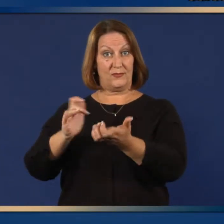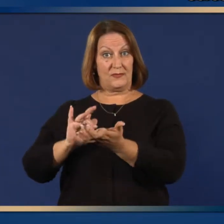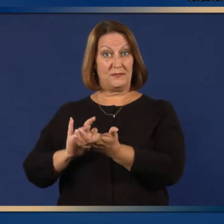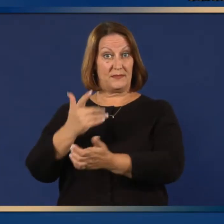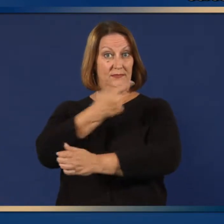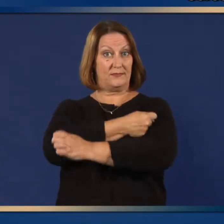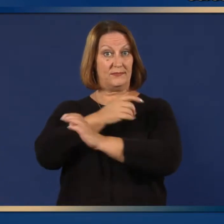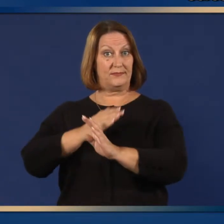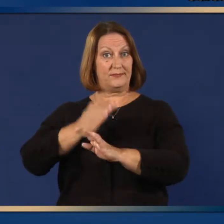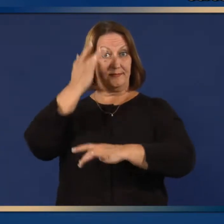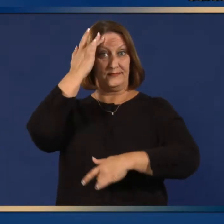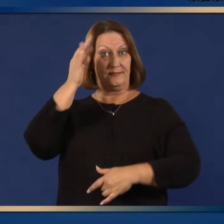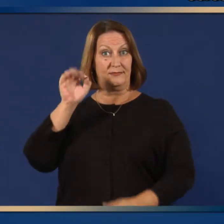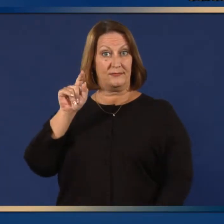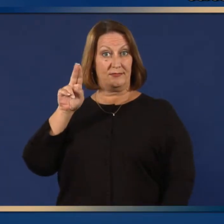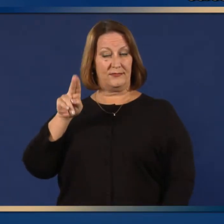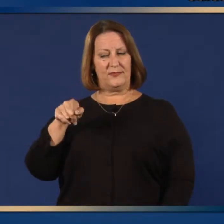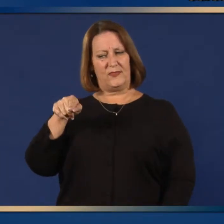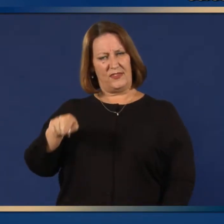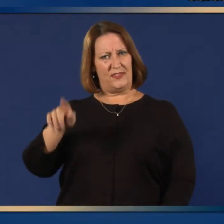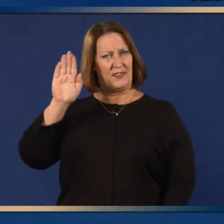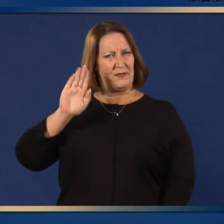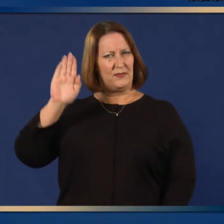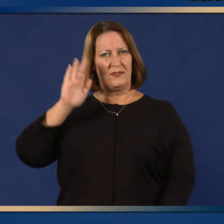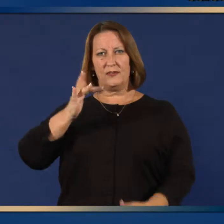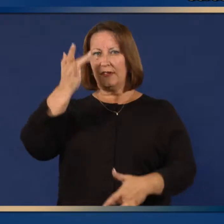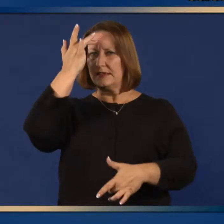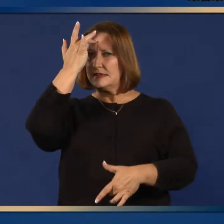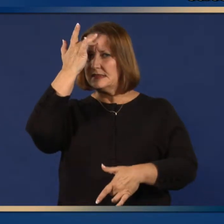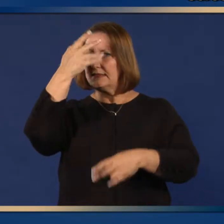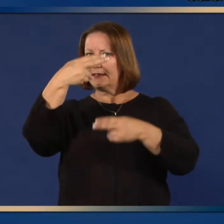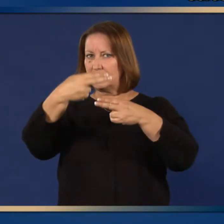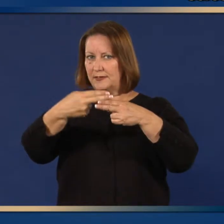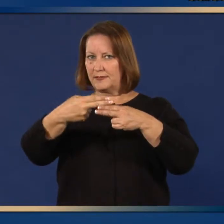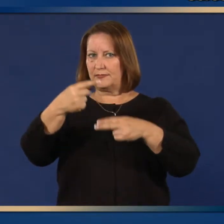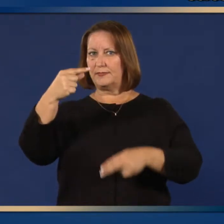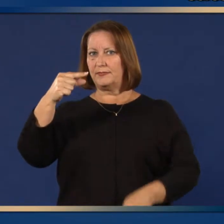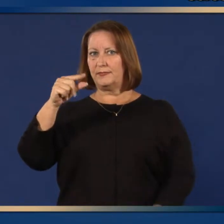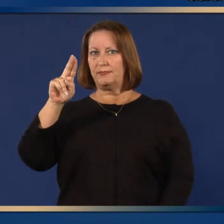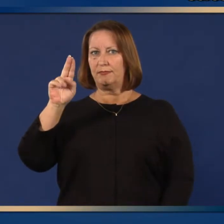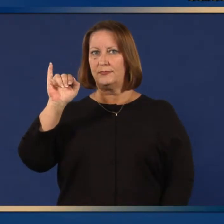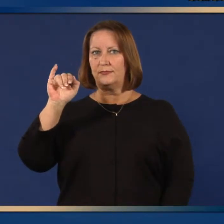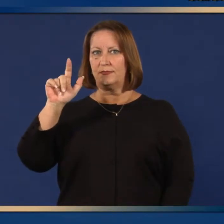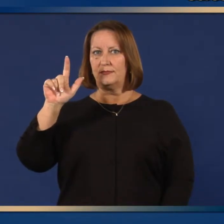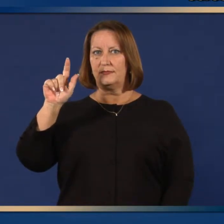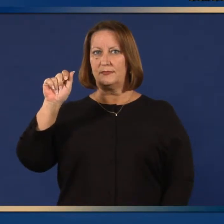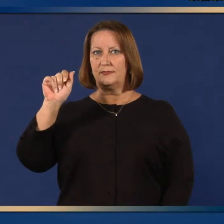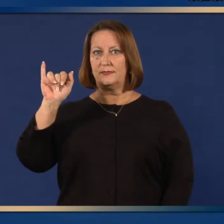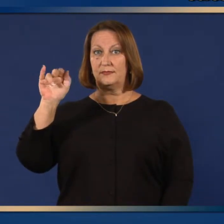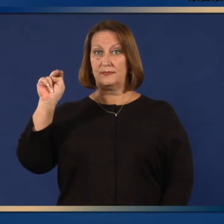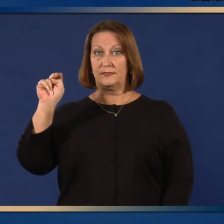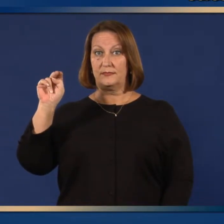Has the person to be vaccinated ever had Guillain-Barré syndrome?